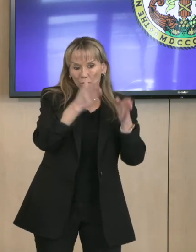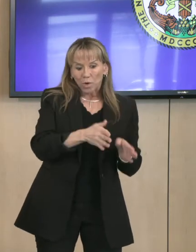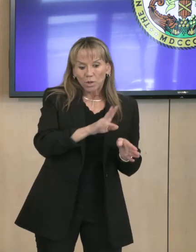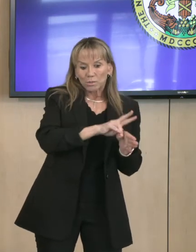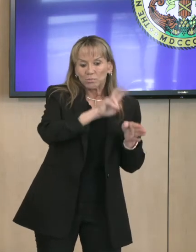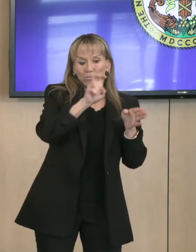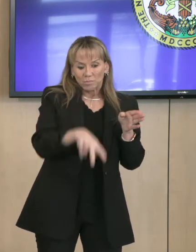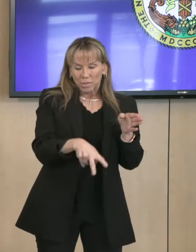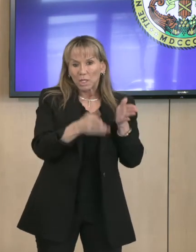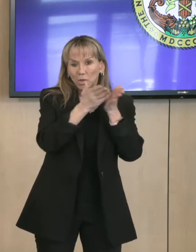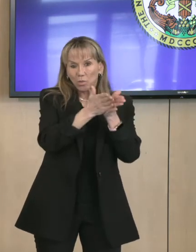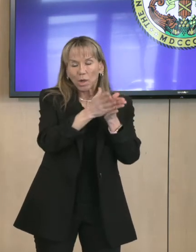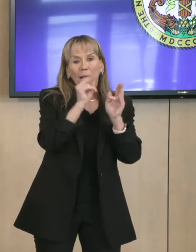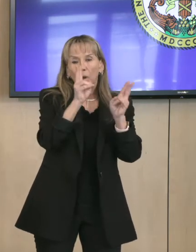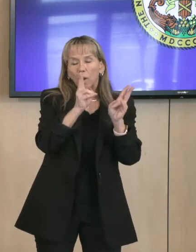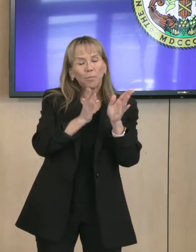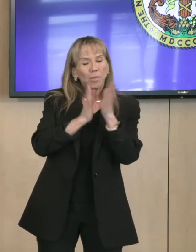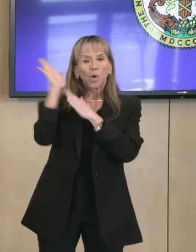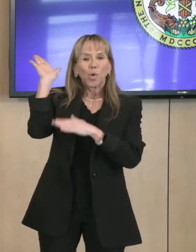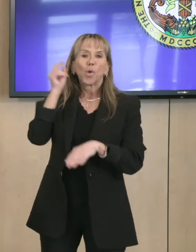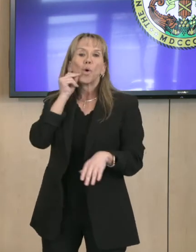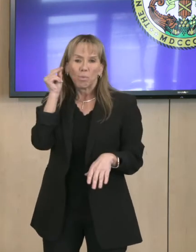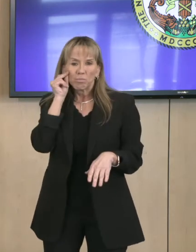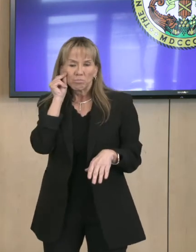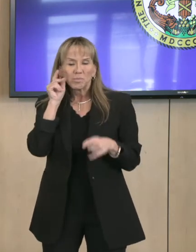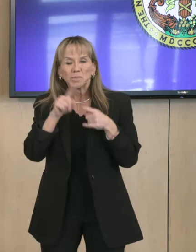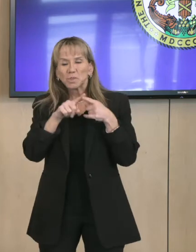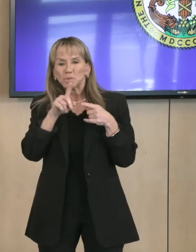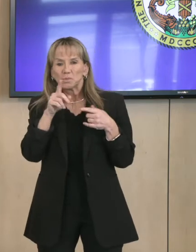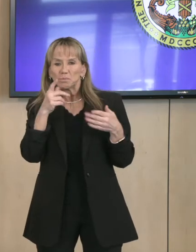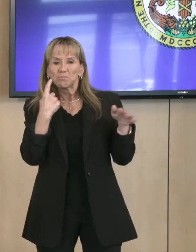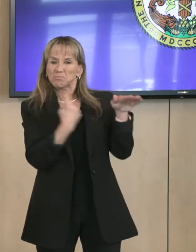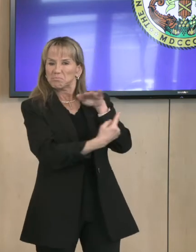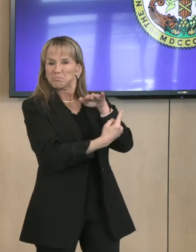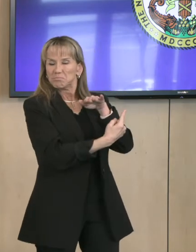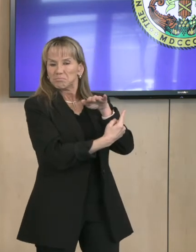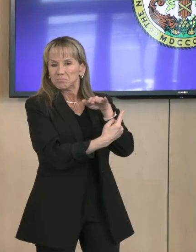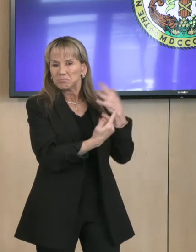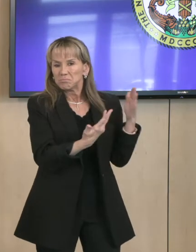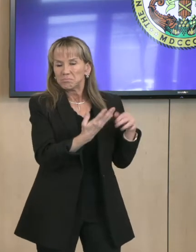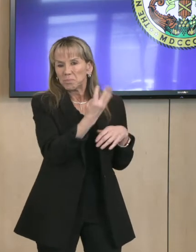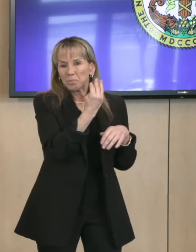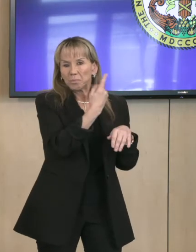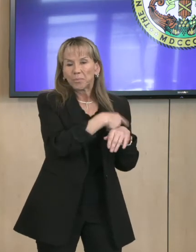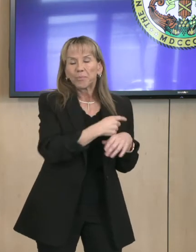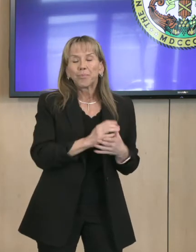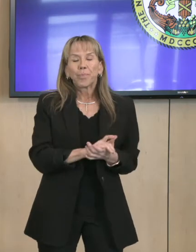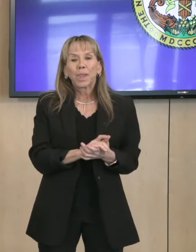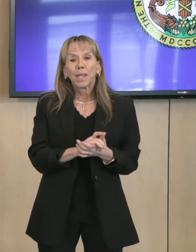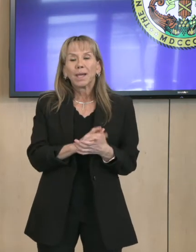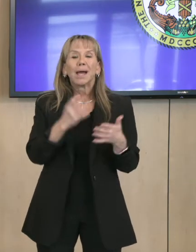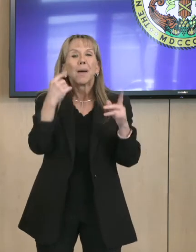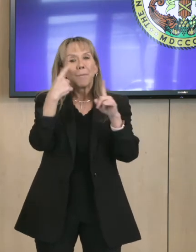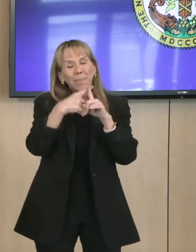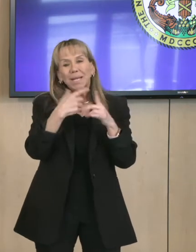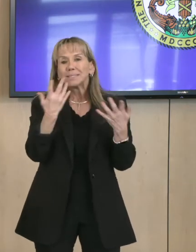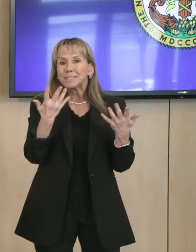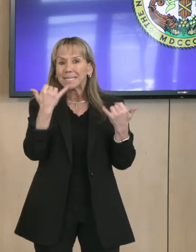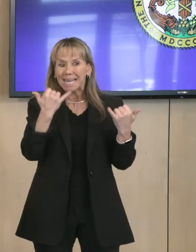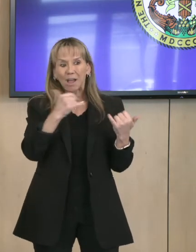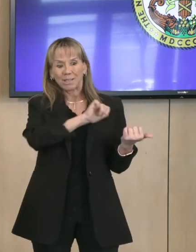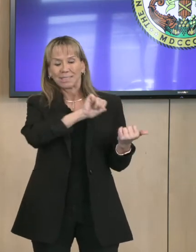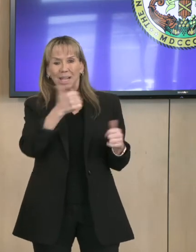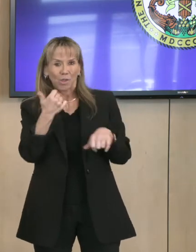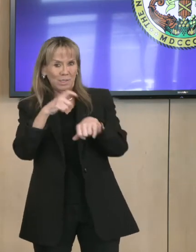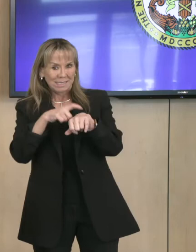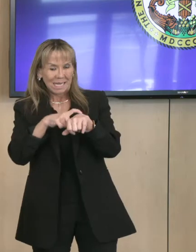their cruise ships and go to their homes to complete quarantine. The other reason is that it's a different stage of the outbreak. We